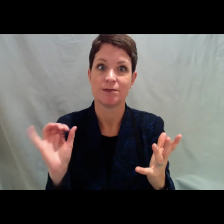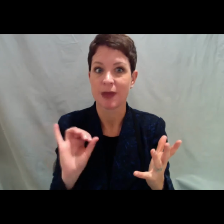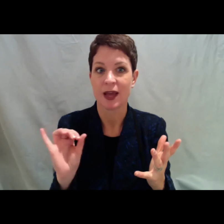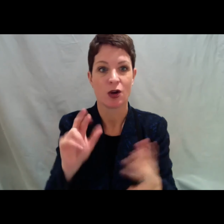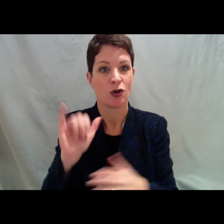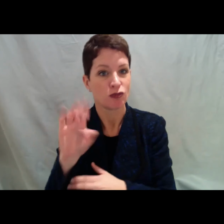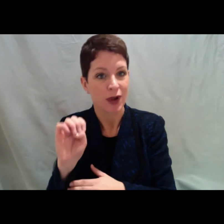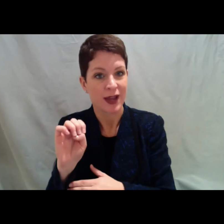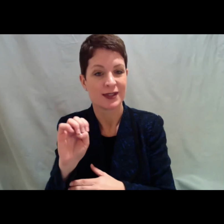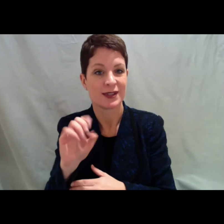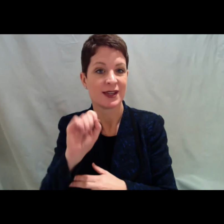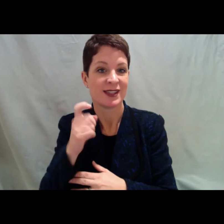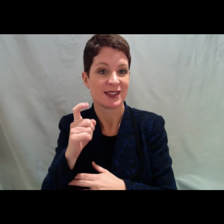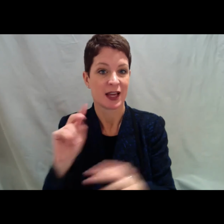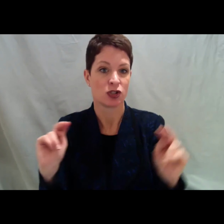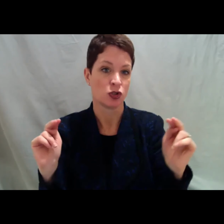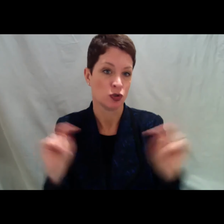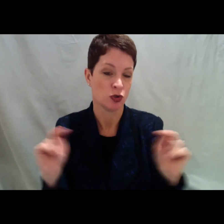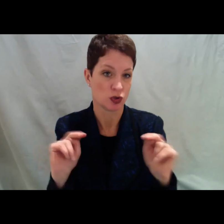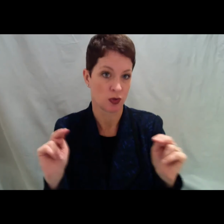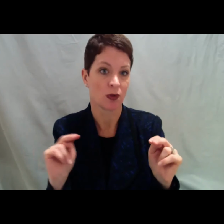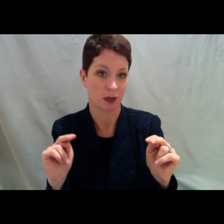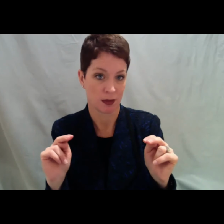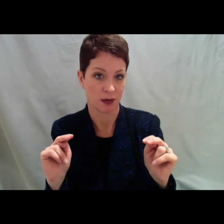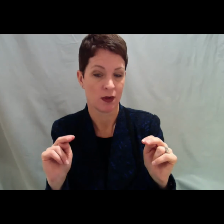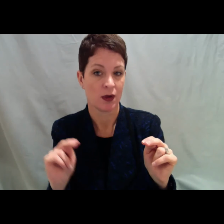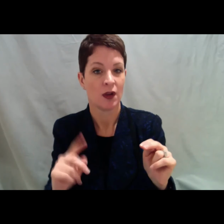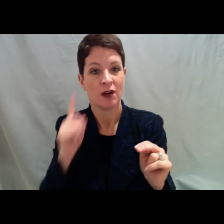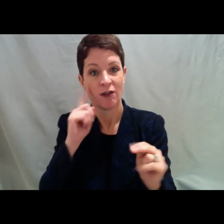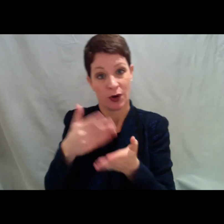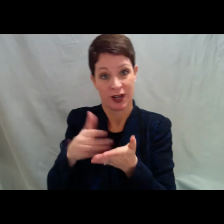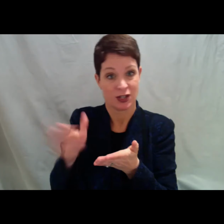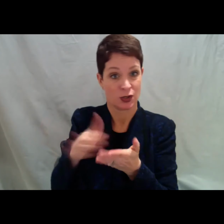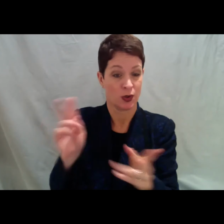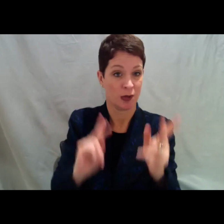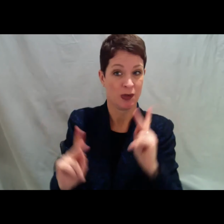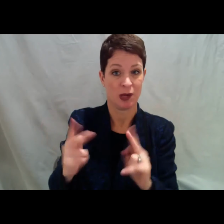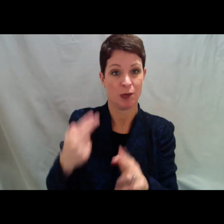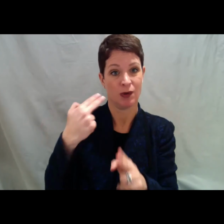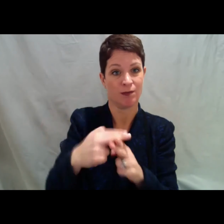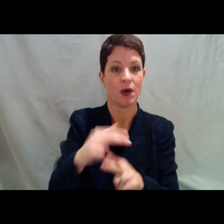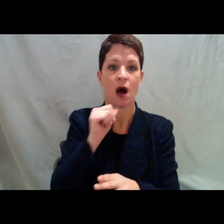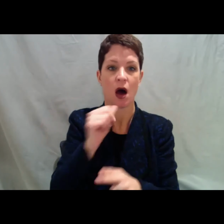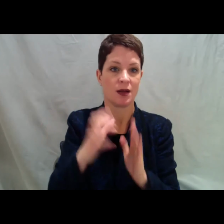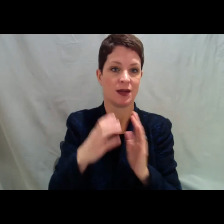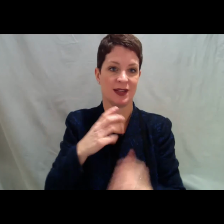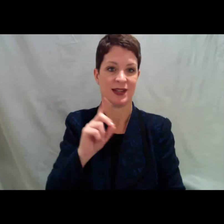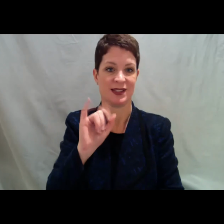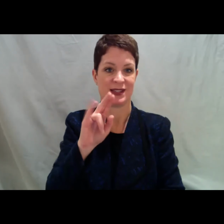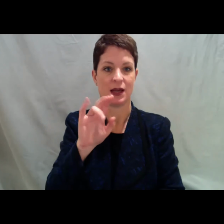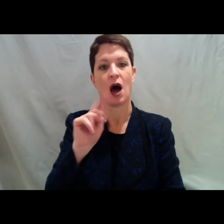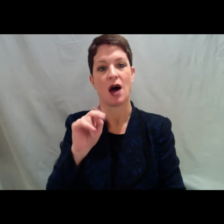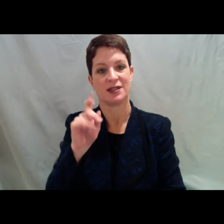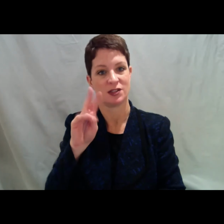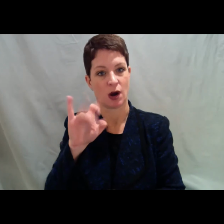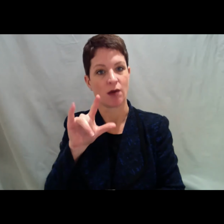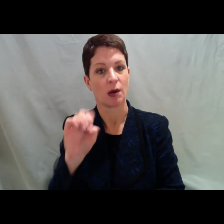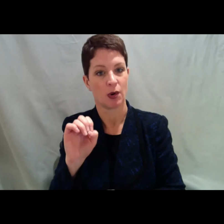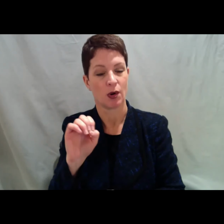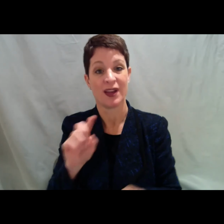race and sex neutral mechanism for excluding those considered undesirable, even as the 15th